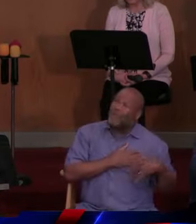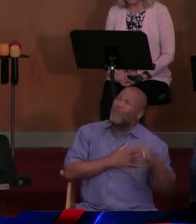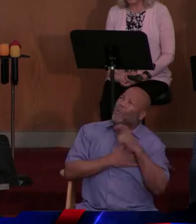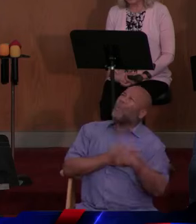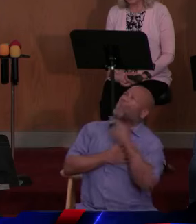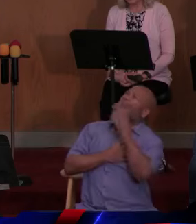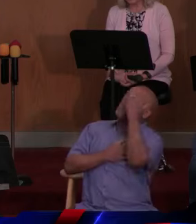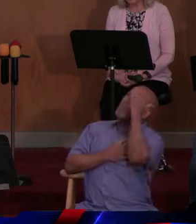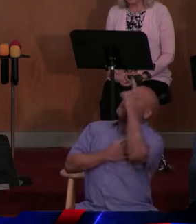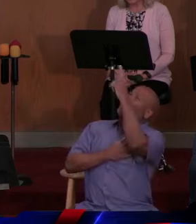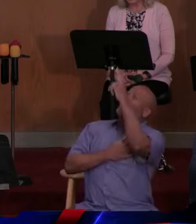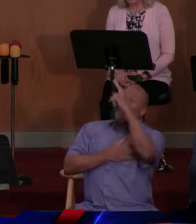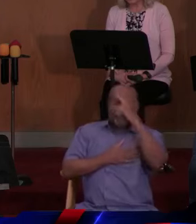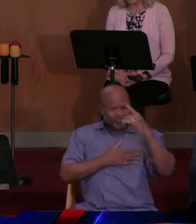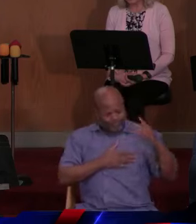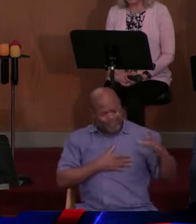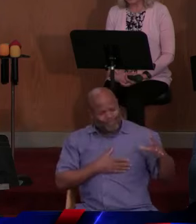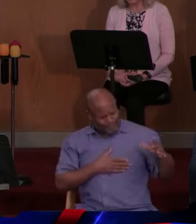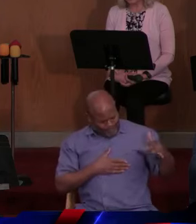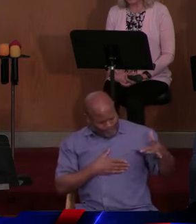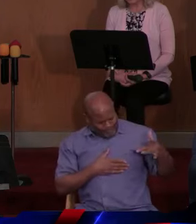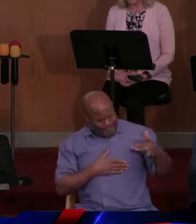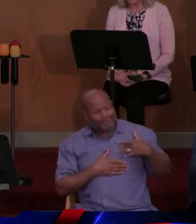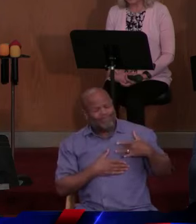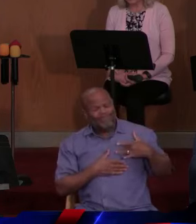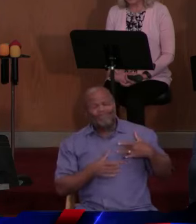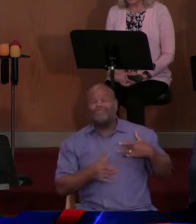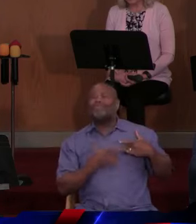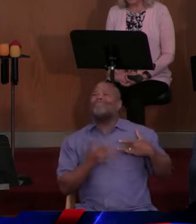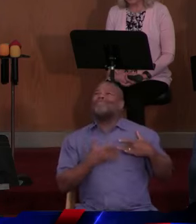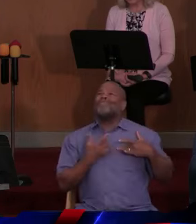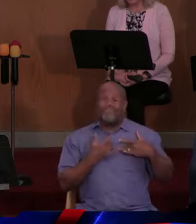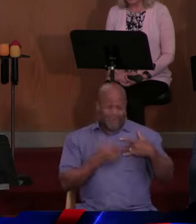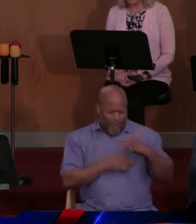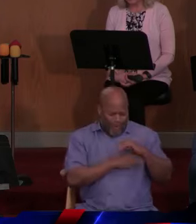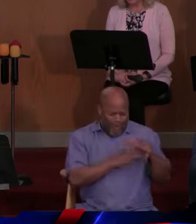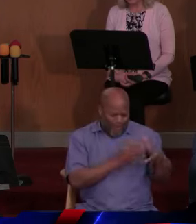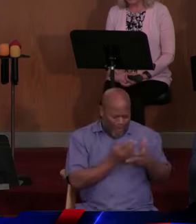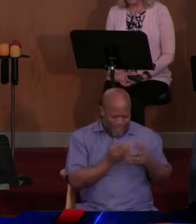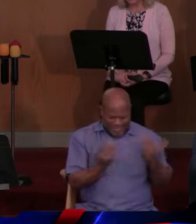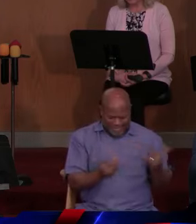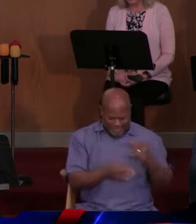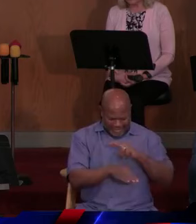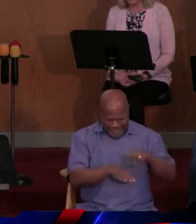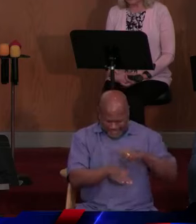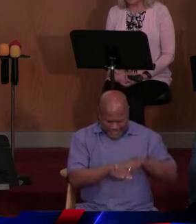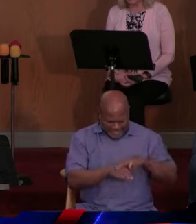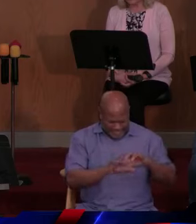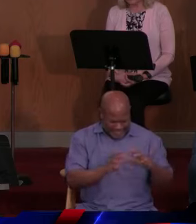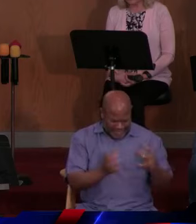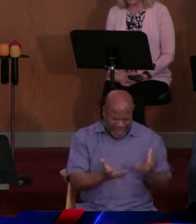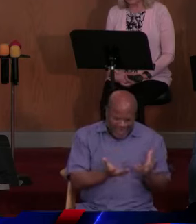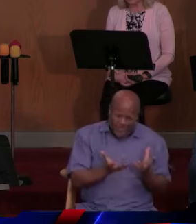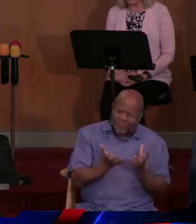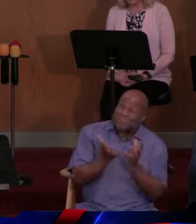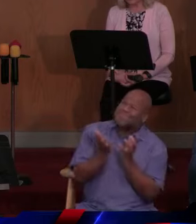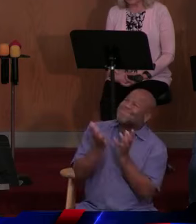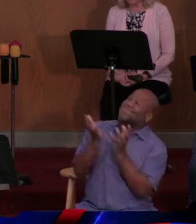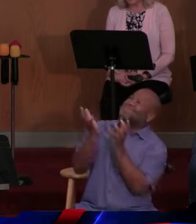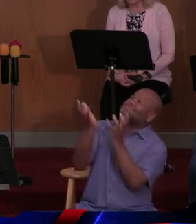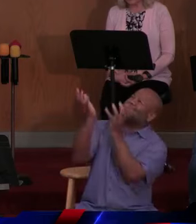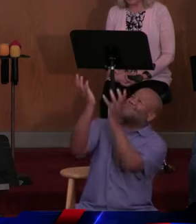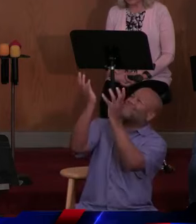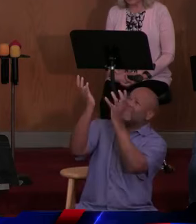God. Father, I lift it up, oh God, to you, Lord God. I lift up this nation, Lord God. I lift up the leaders that are